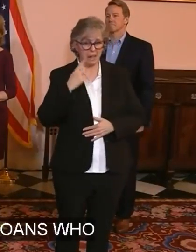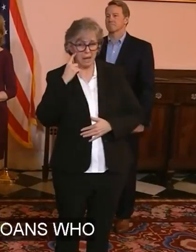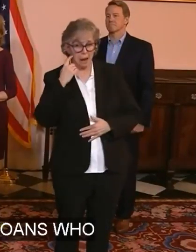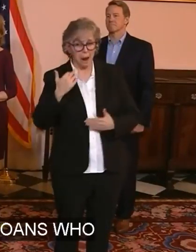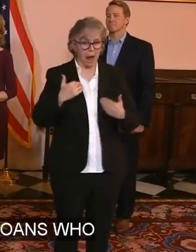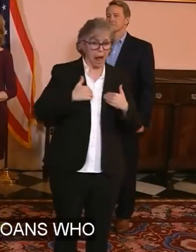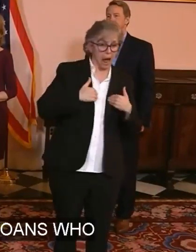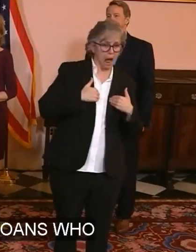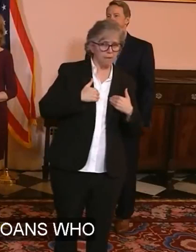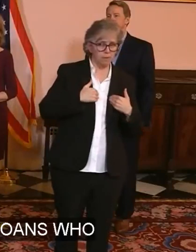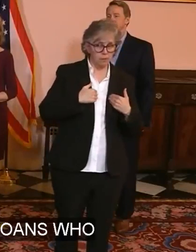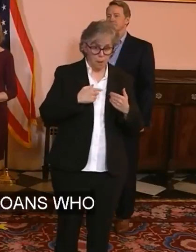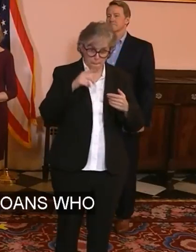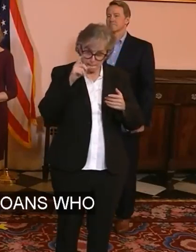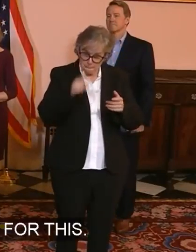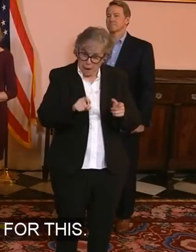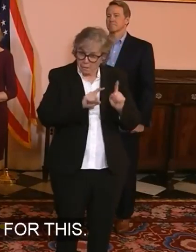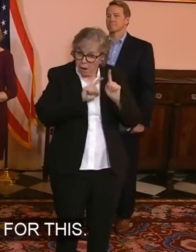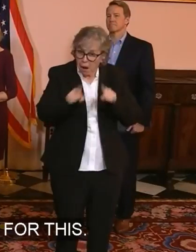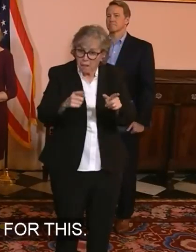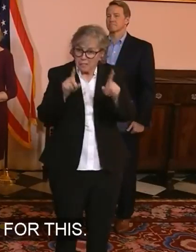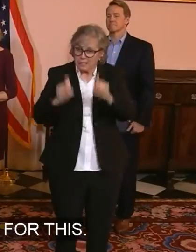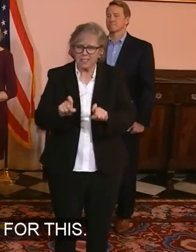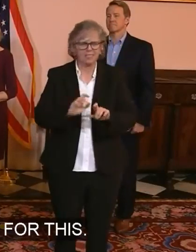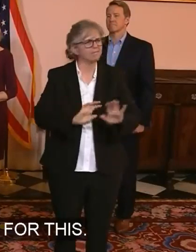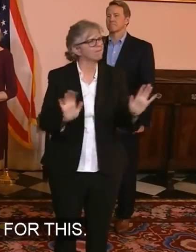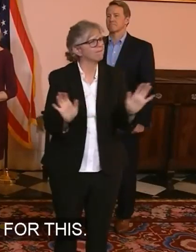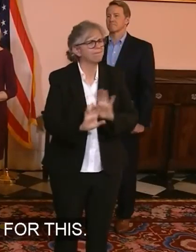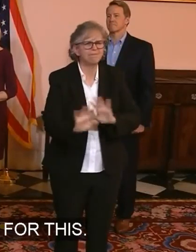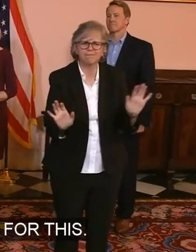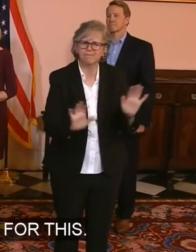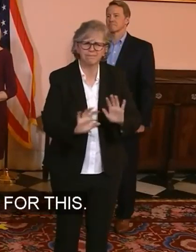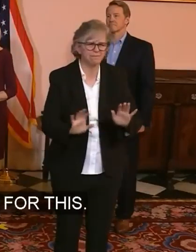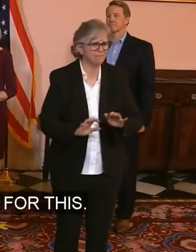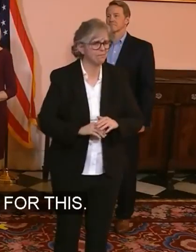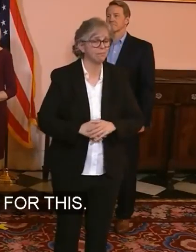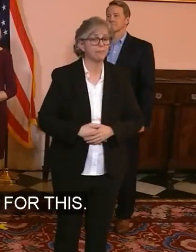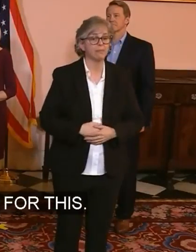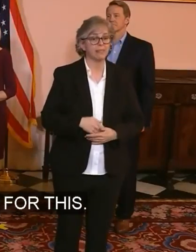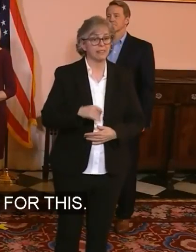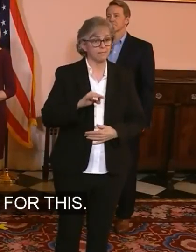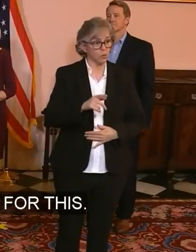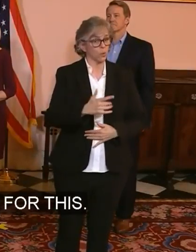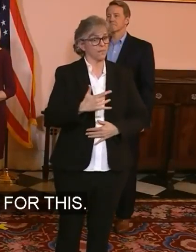If you're feeling symptoms of what you think might be this virus,